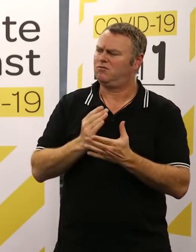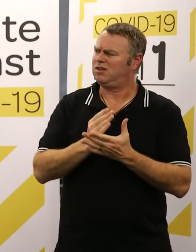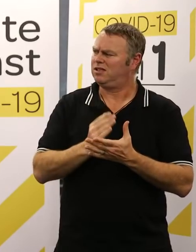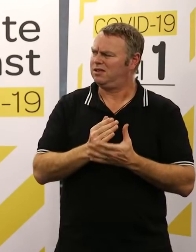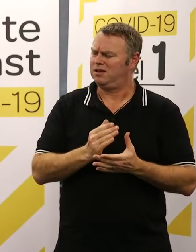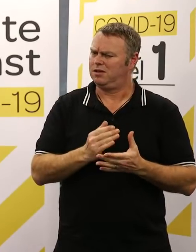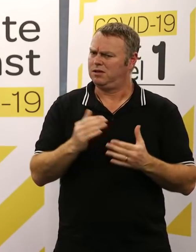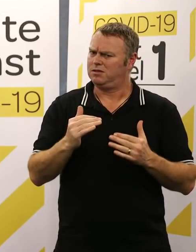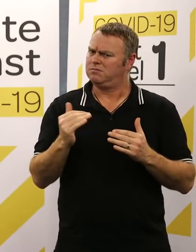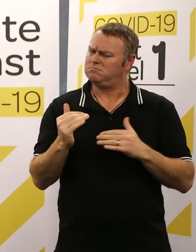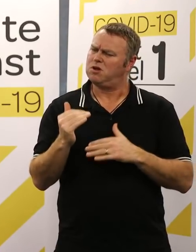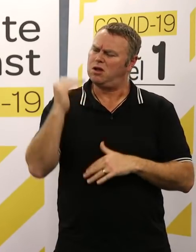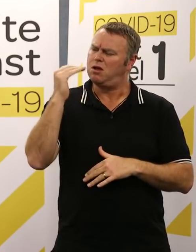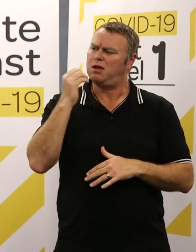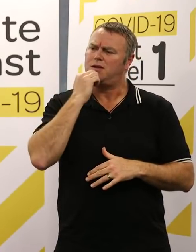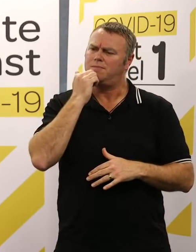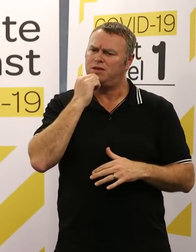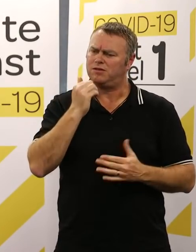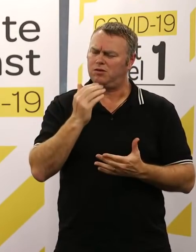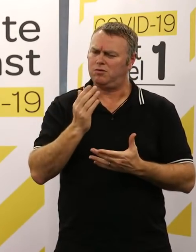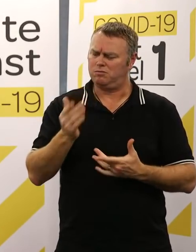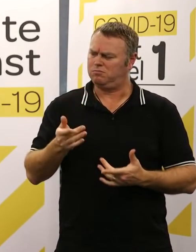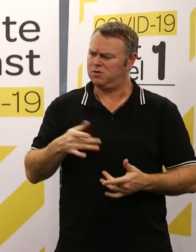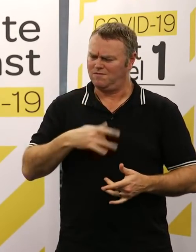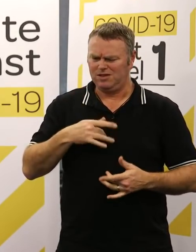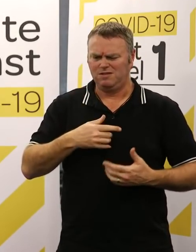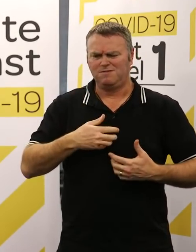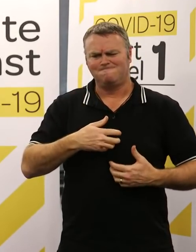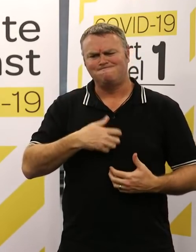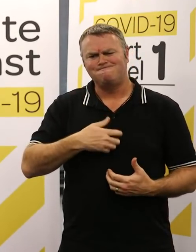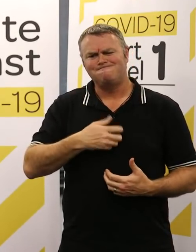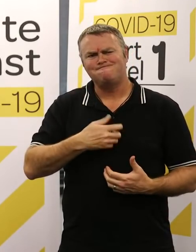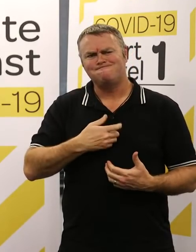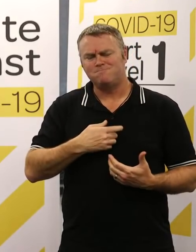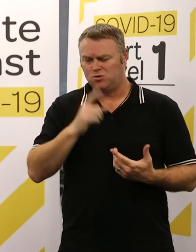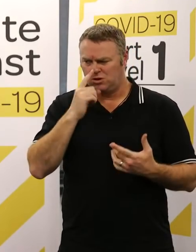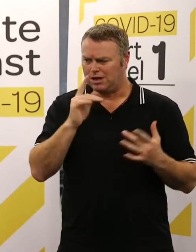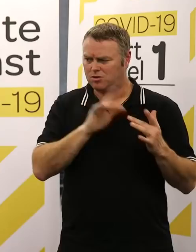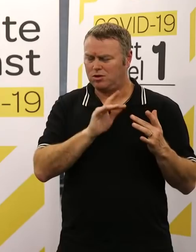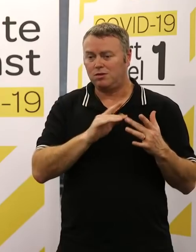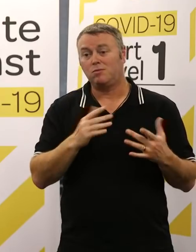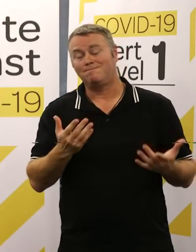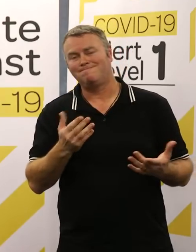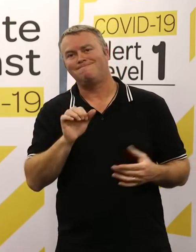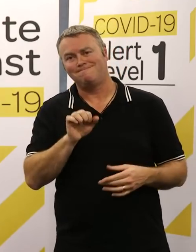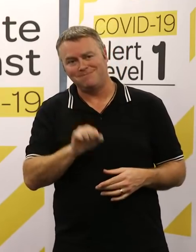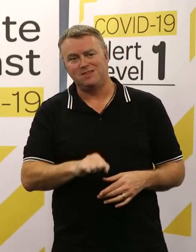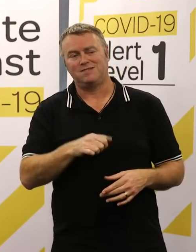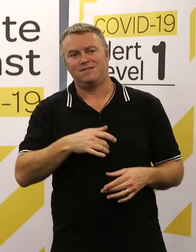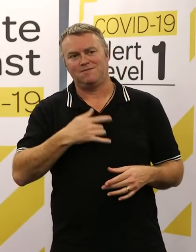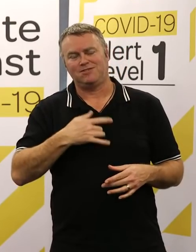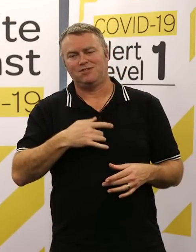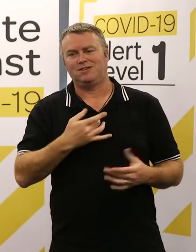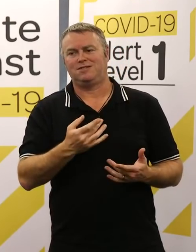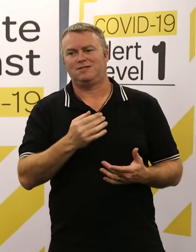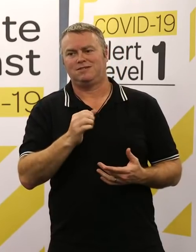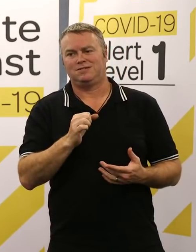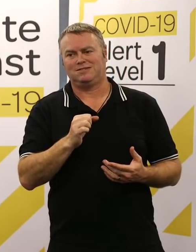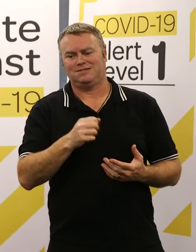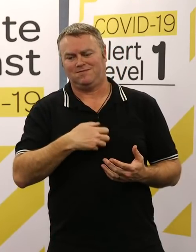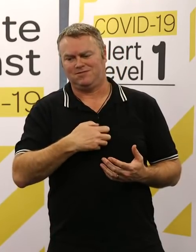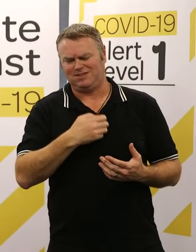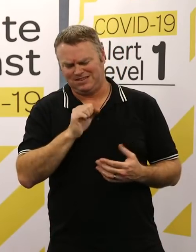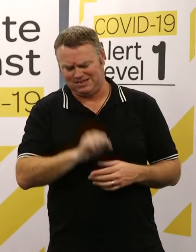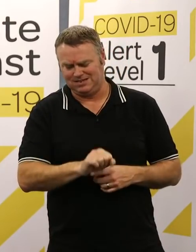number. Yeah, it is frustrating, and as I say, it's not through a lack of effort on our part. A large number of calls, text messages, emails, if we can.